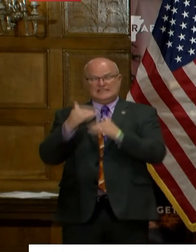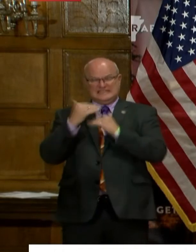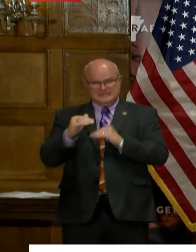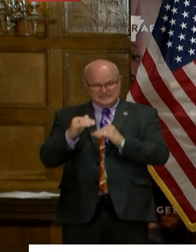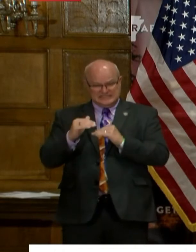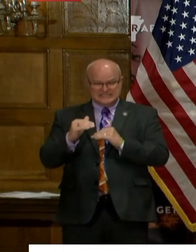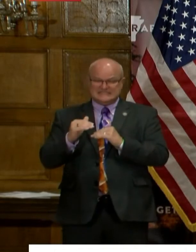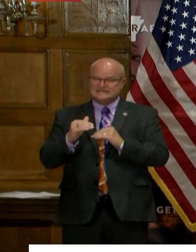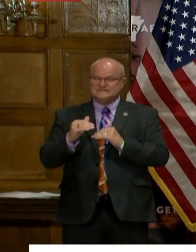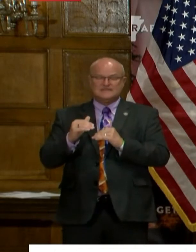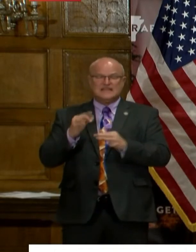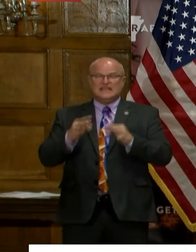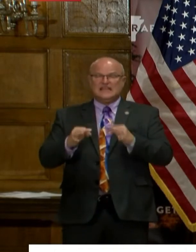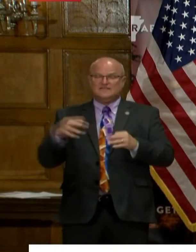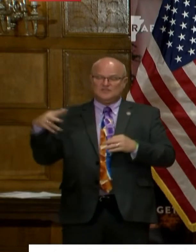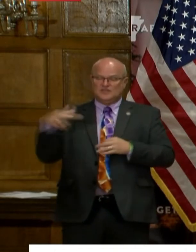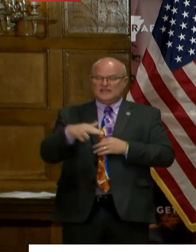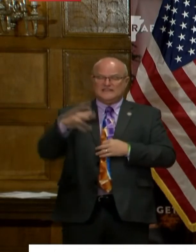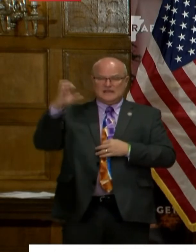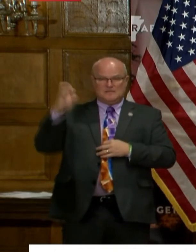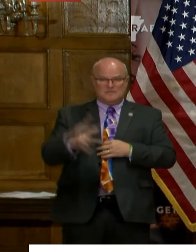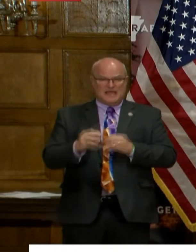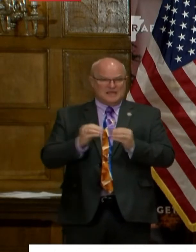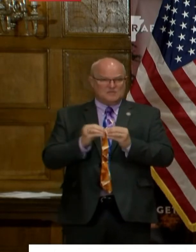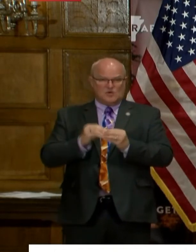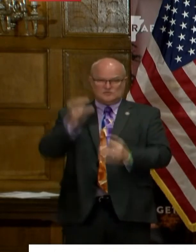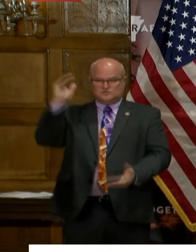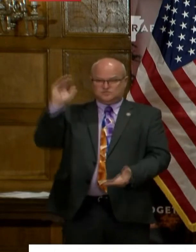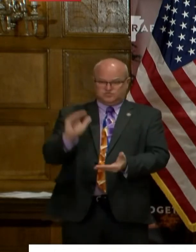limited. And if you cut that back further,